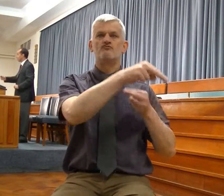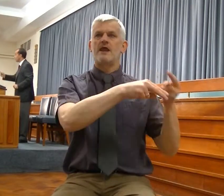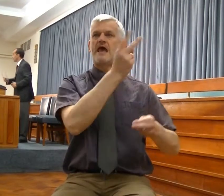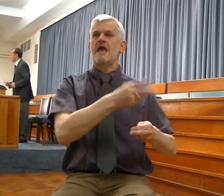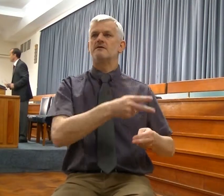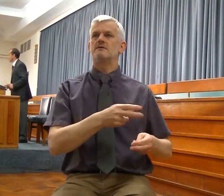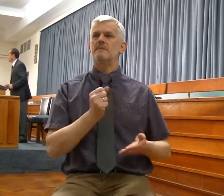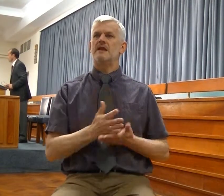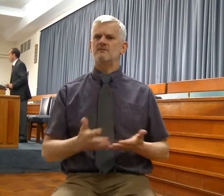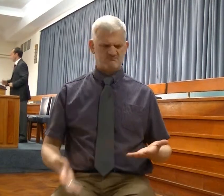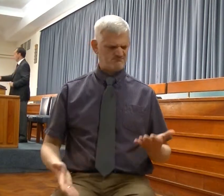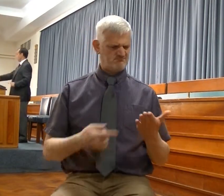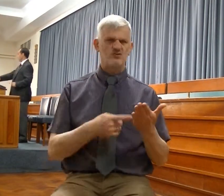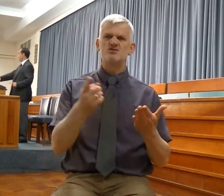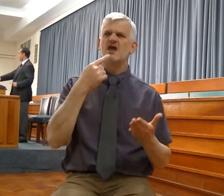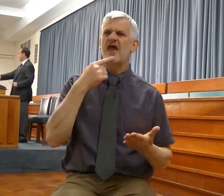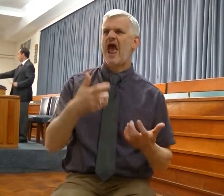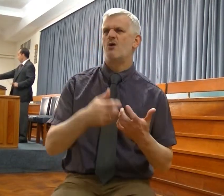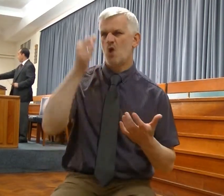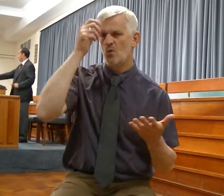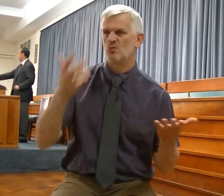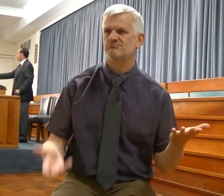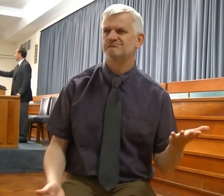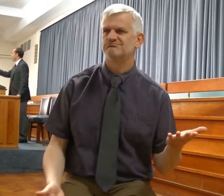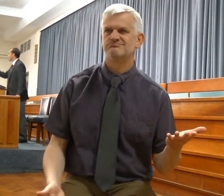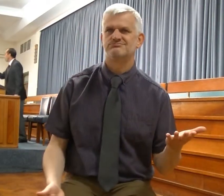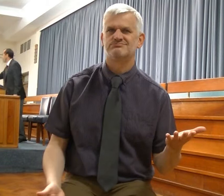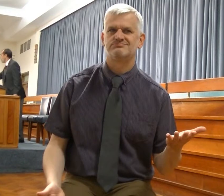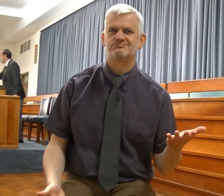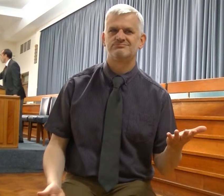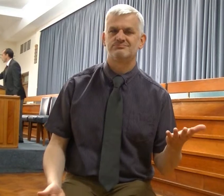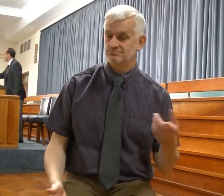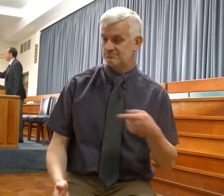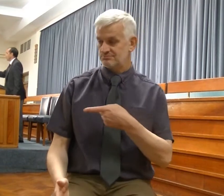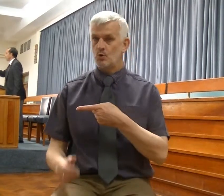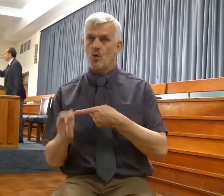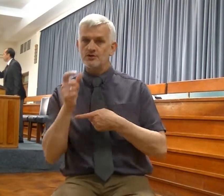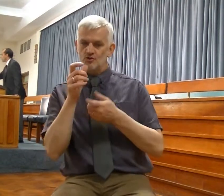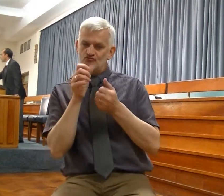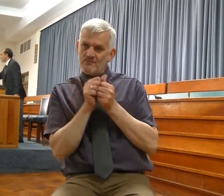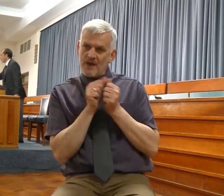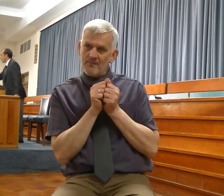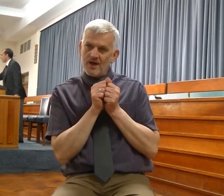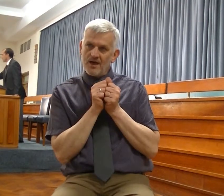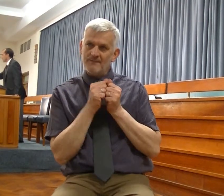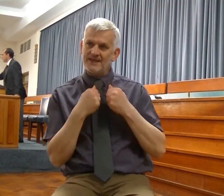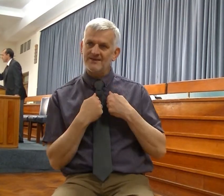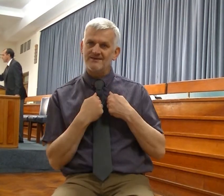again. How do I know that? It's in the expression, remember me. Because remember also,